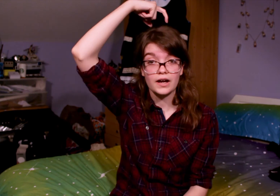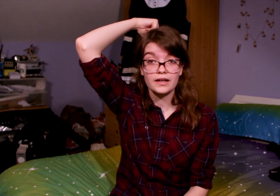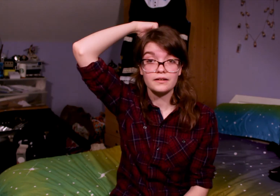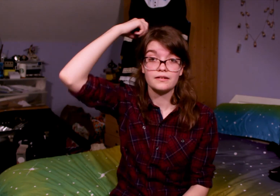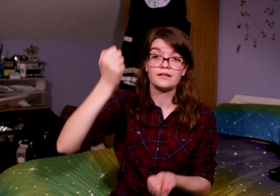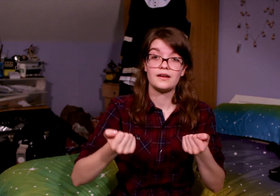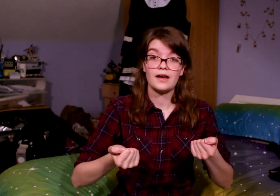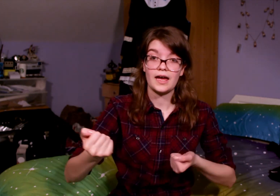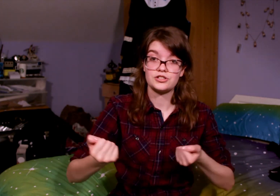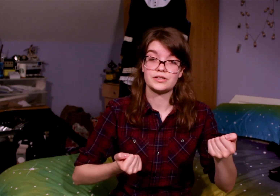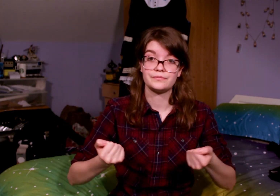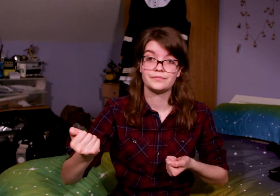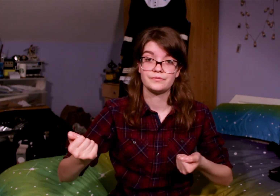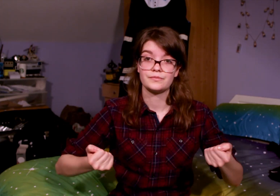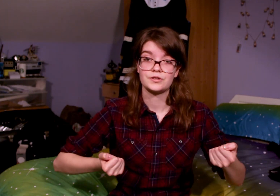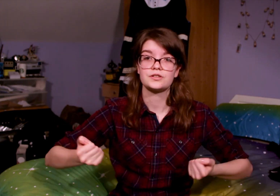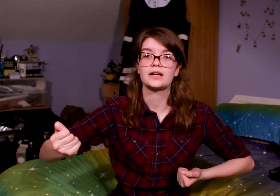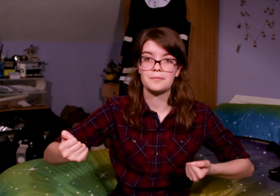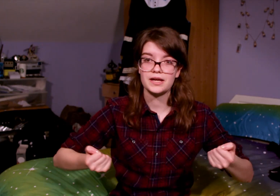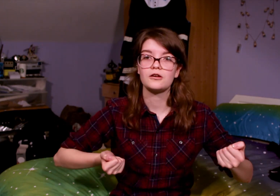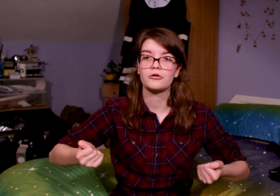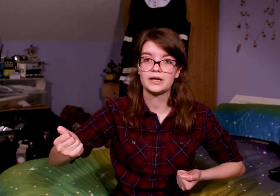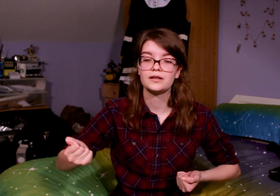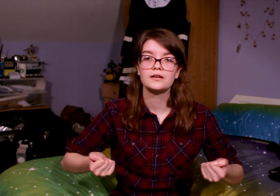Fire engine. So it's like a big lorry.